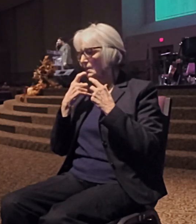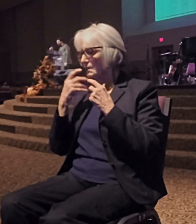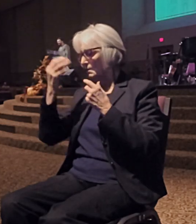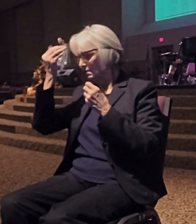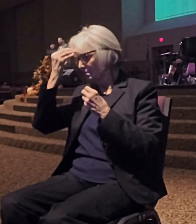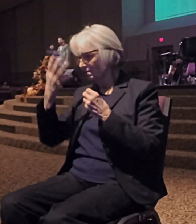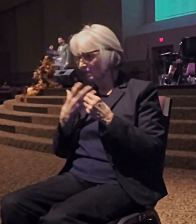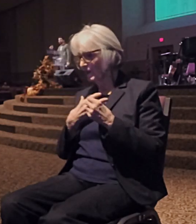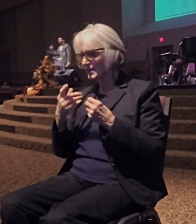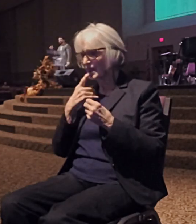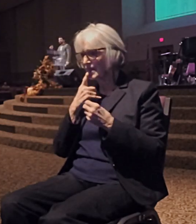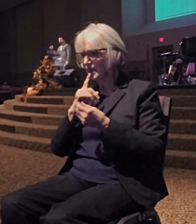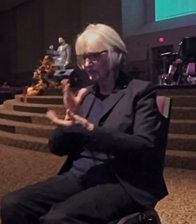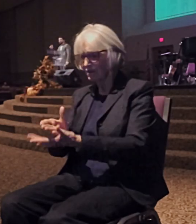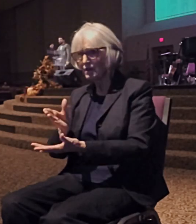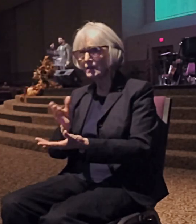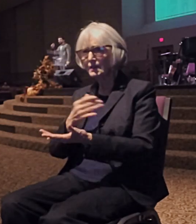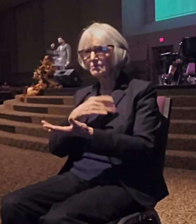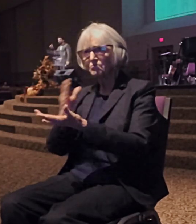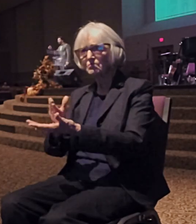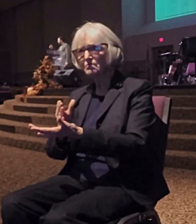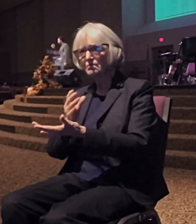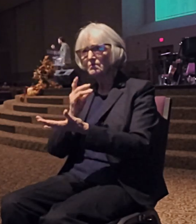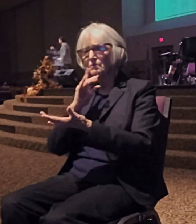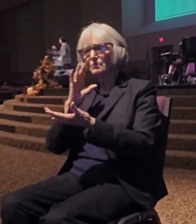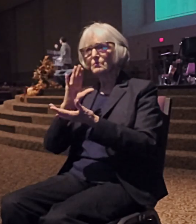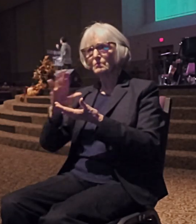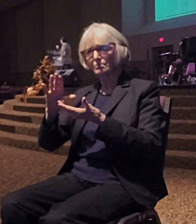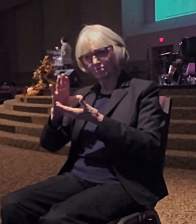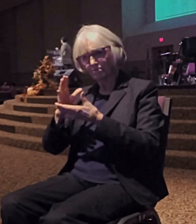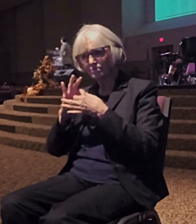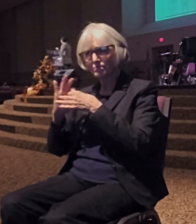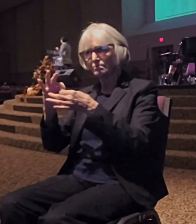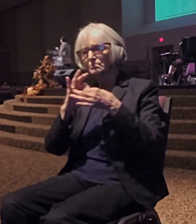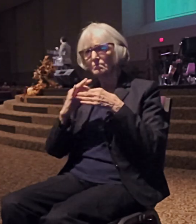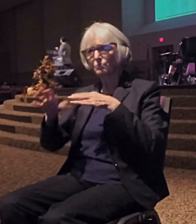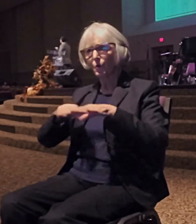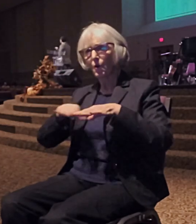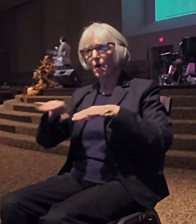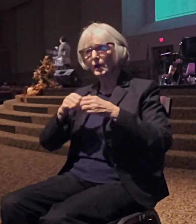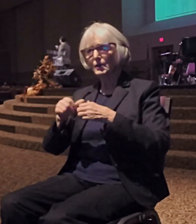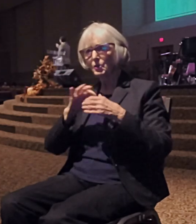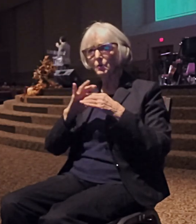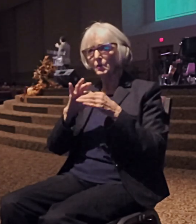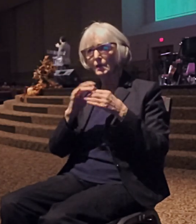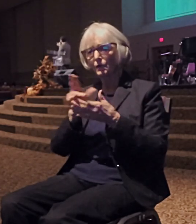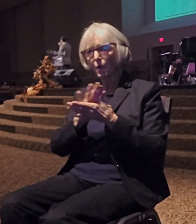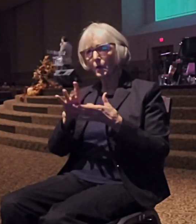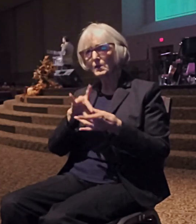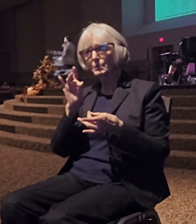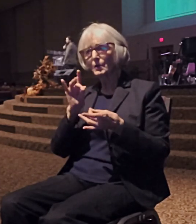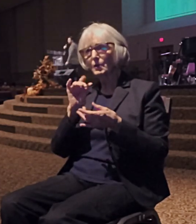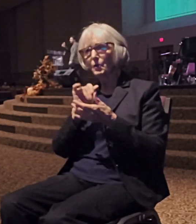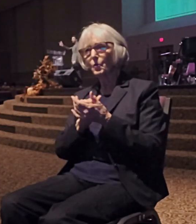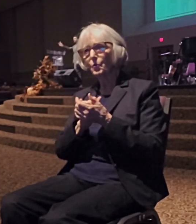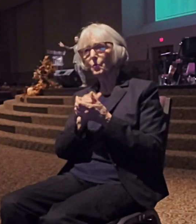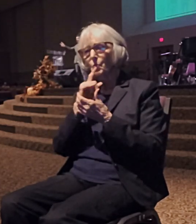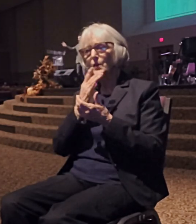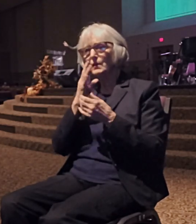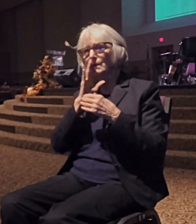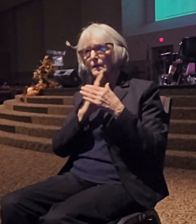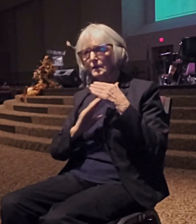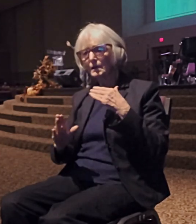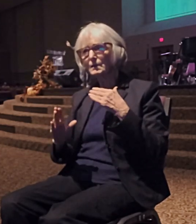hear them beckon us. Walk in the unity of the Holy Spirit with humility and gentleness,